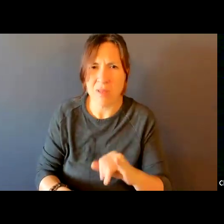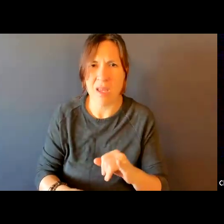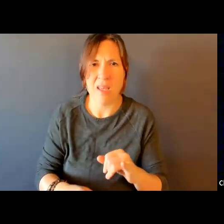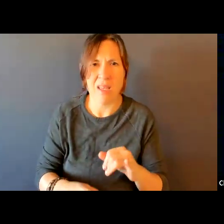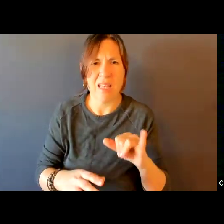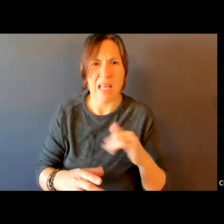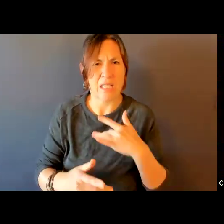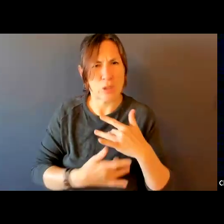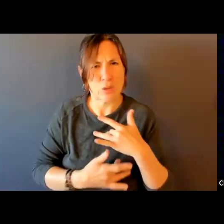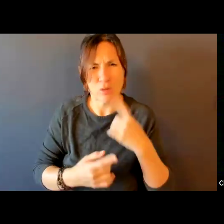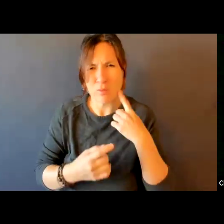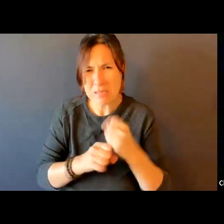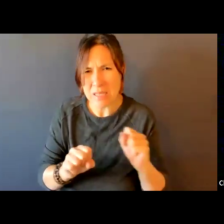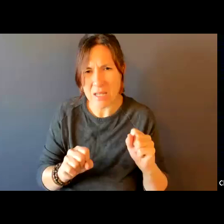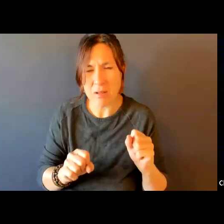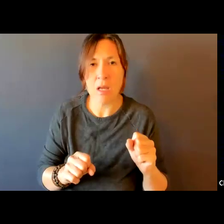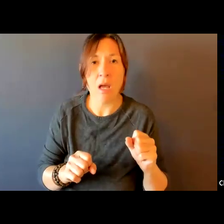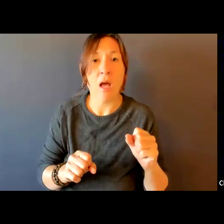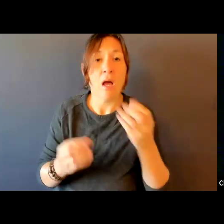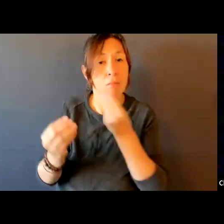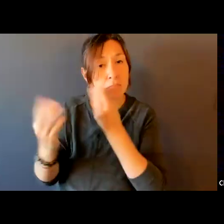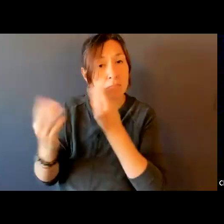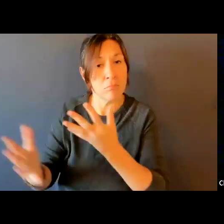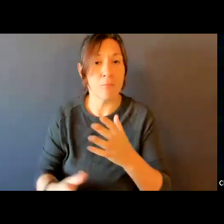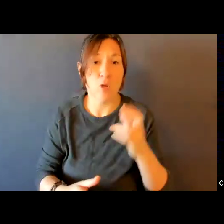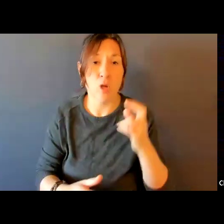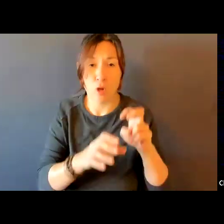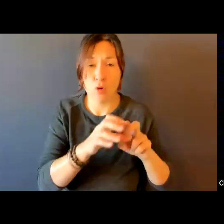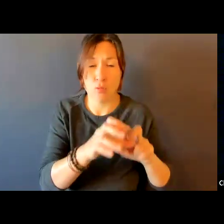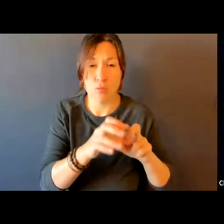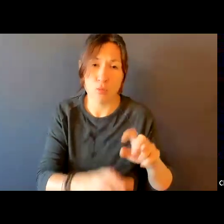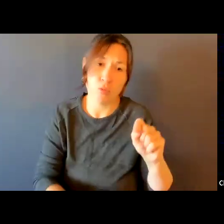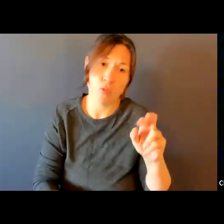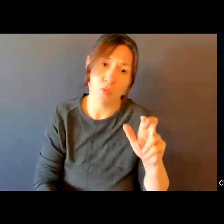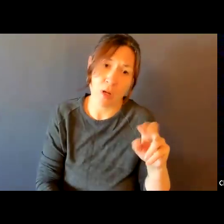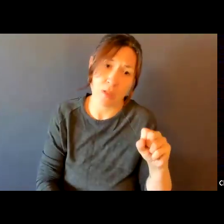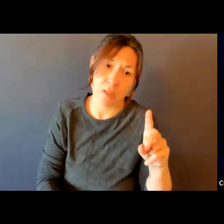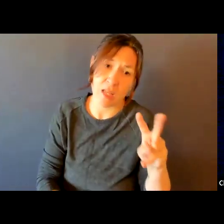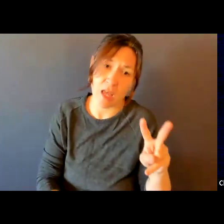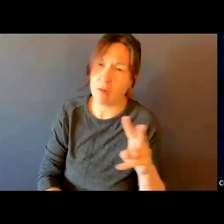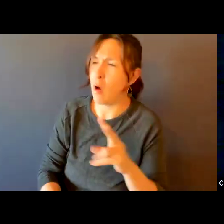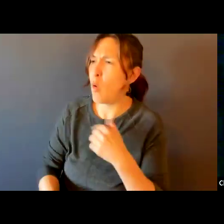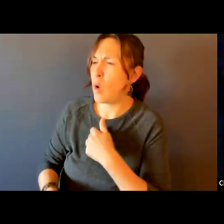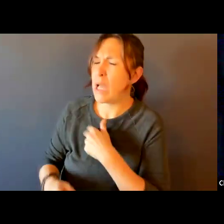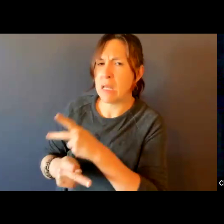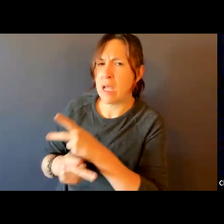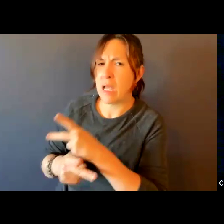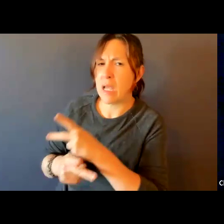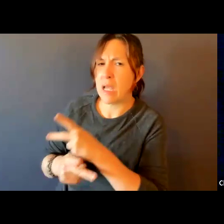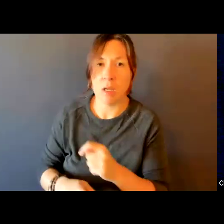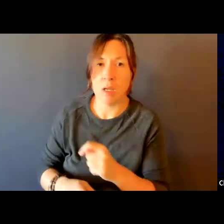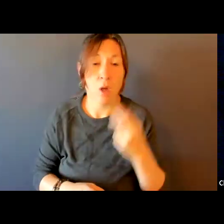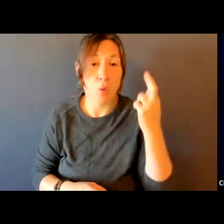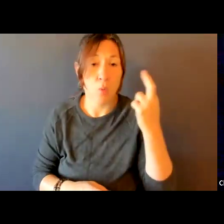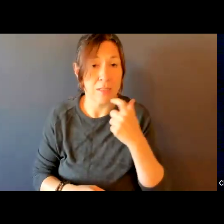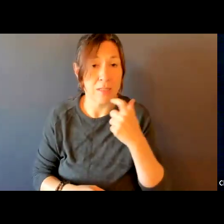safety concern. I did report it to transportation and was told it would be handled. And the reason I got was the bus